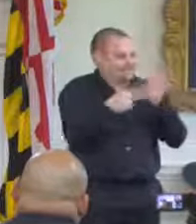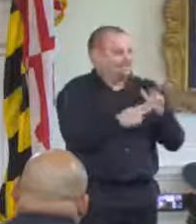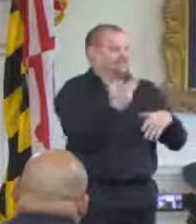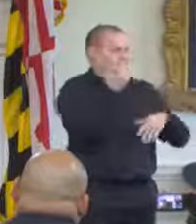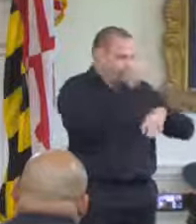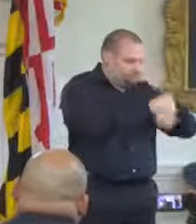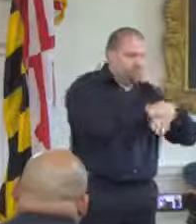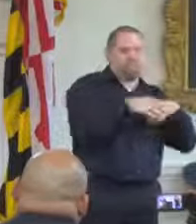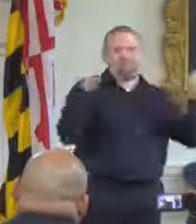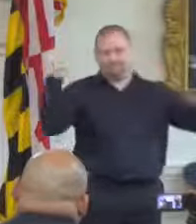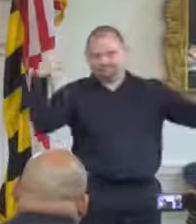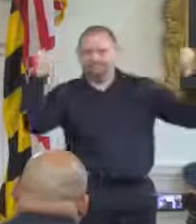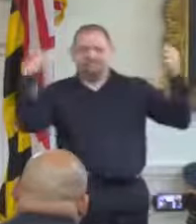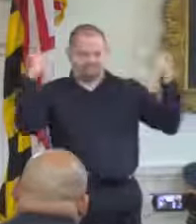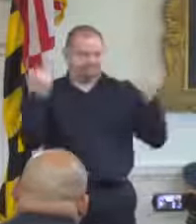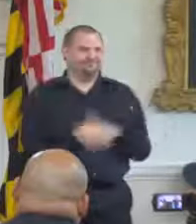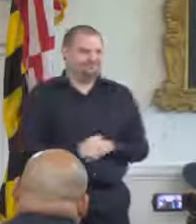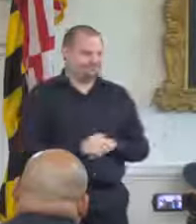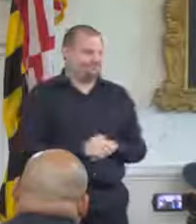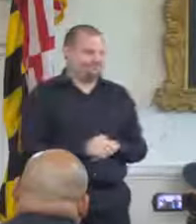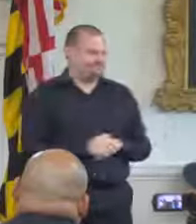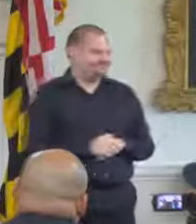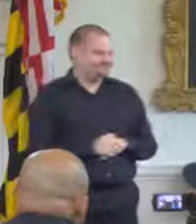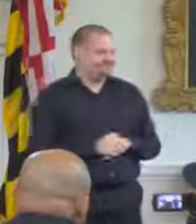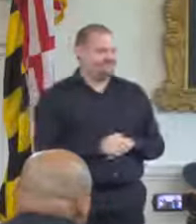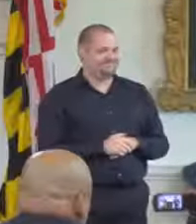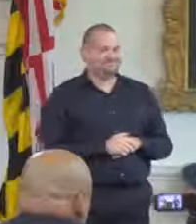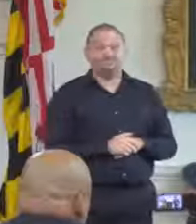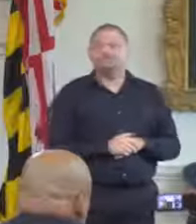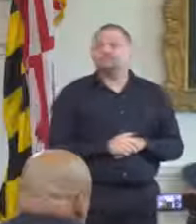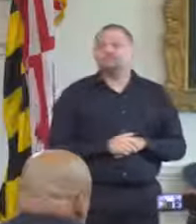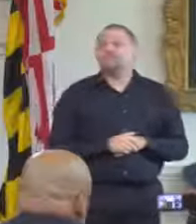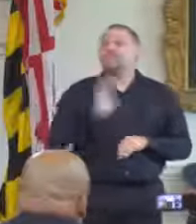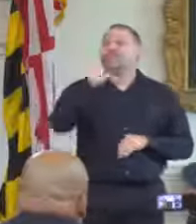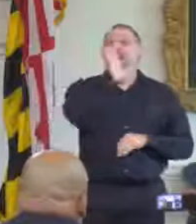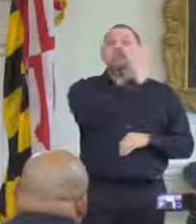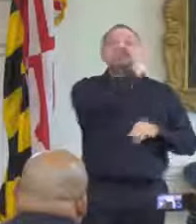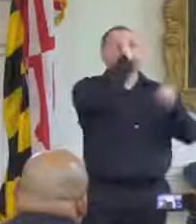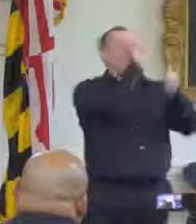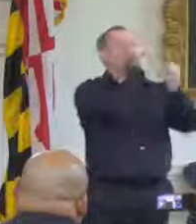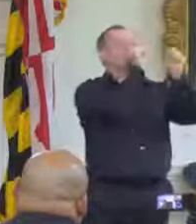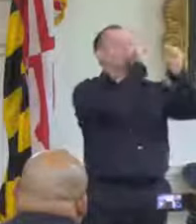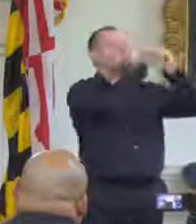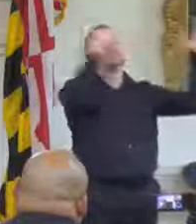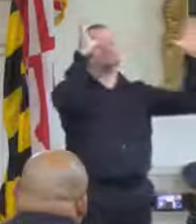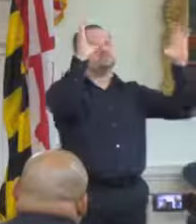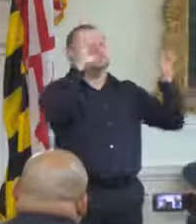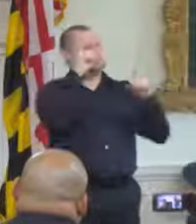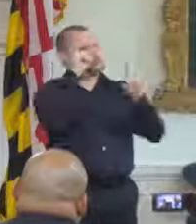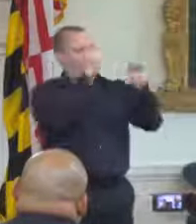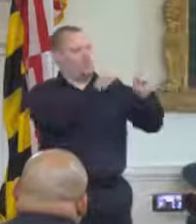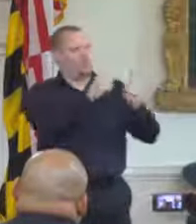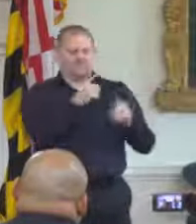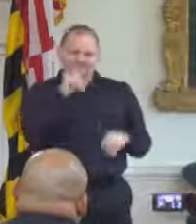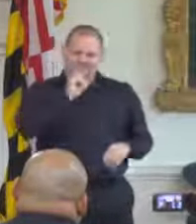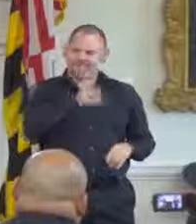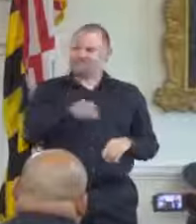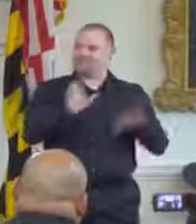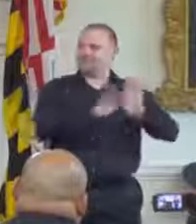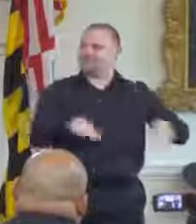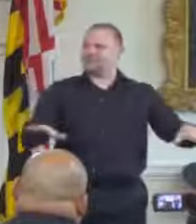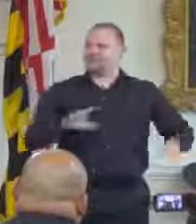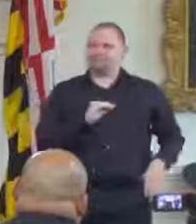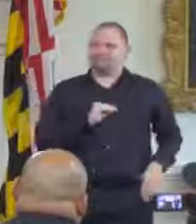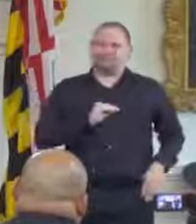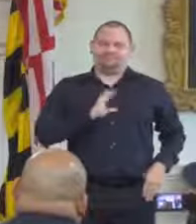Nyle has made it his mission to help deaf children become confident and independent in a hearing